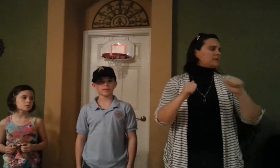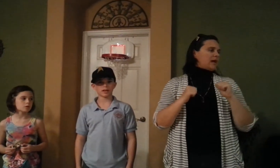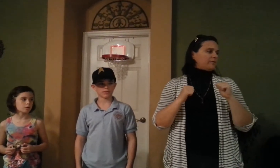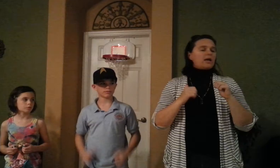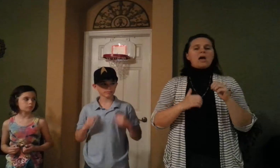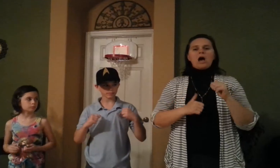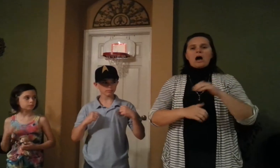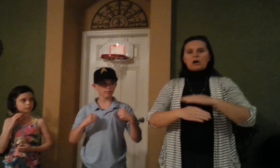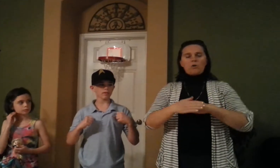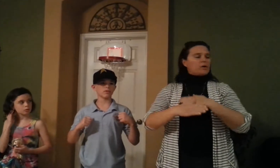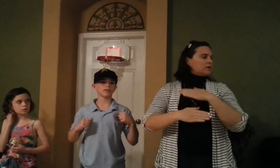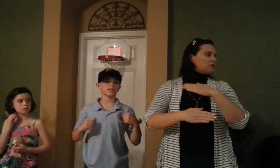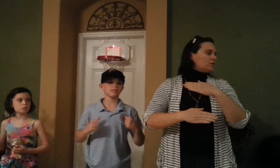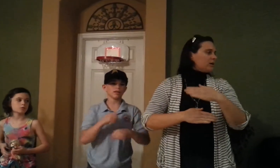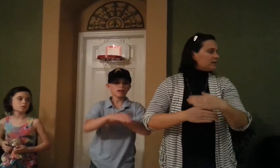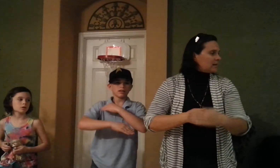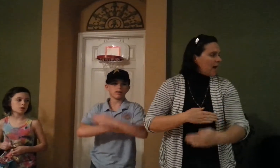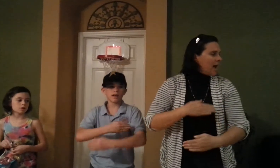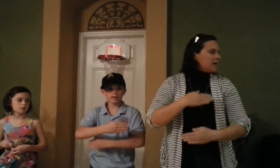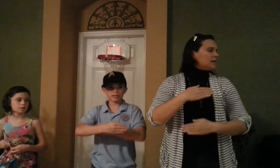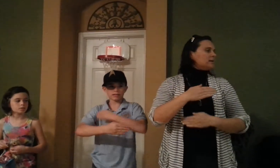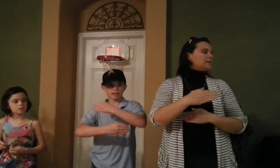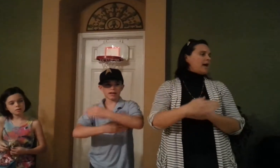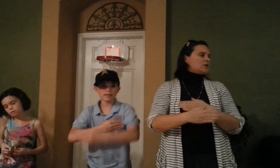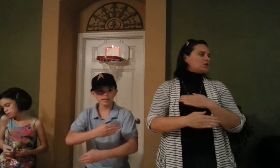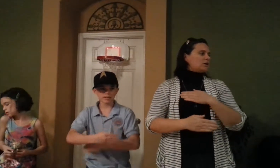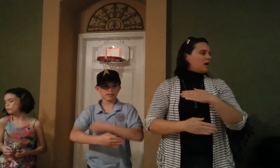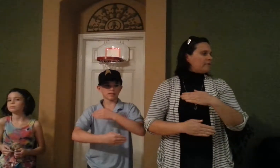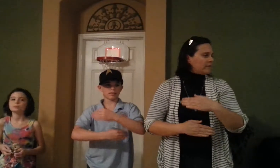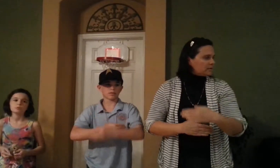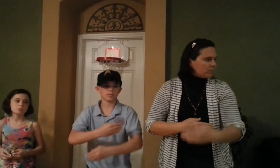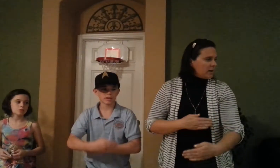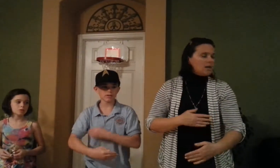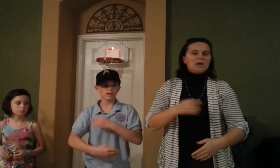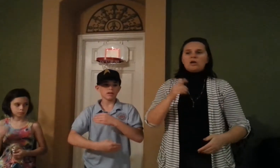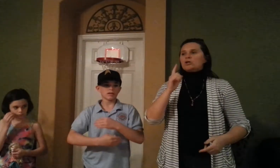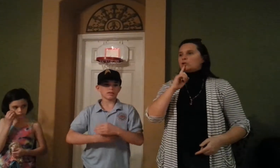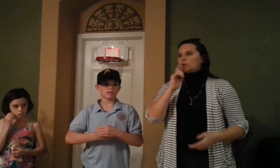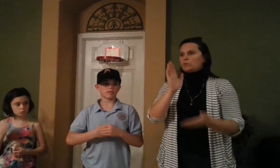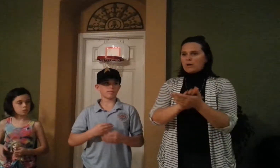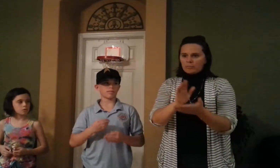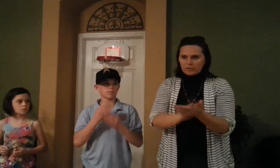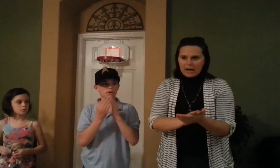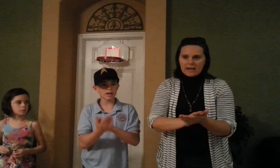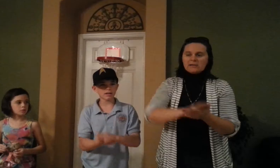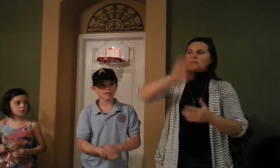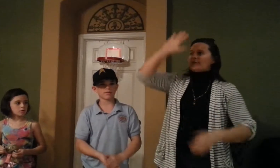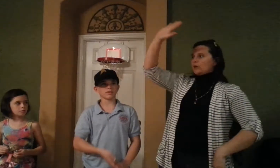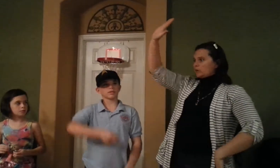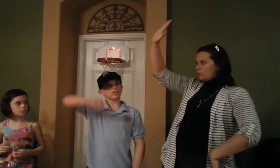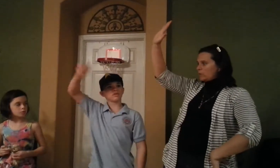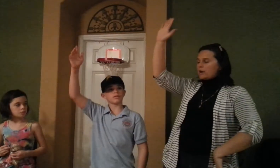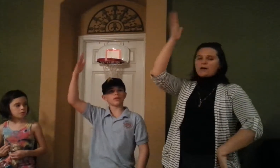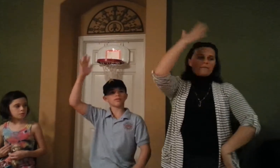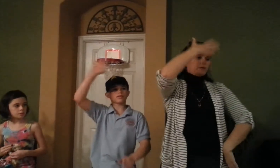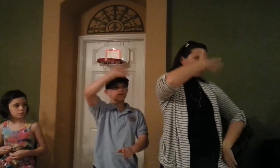himself, according to his kind intention of his will, to the praise of the glory of his